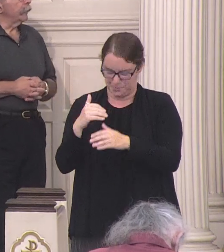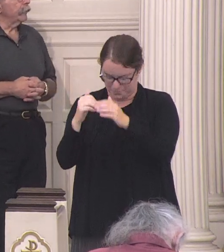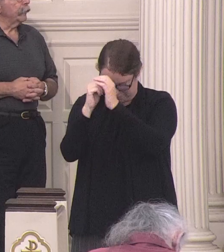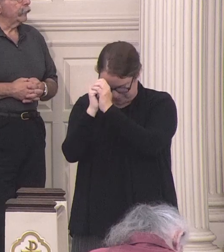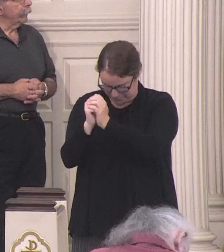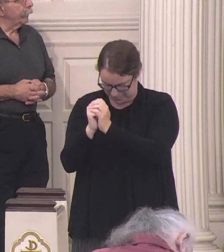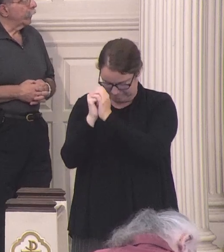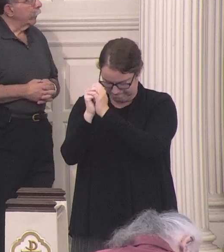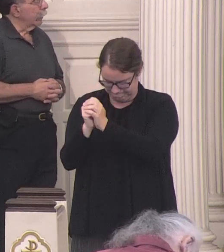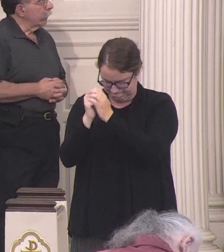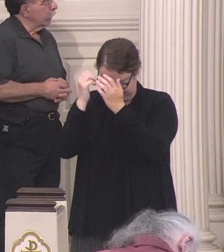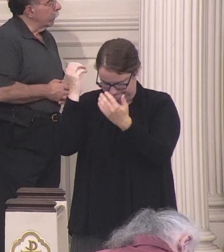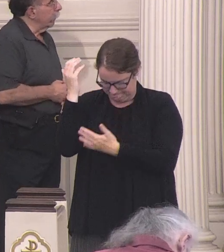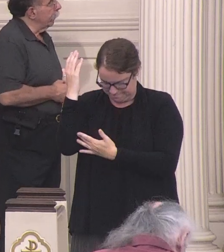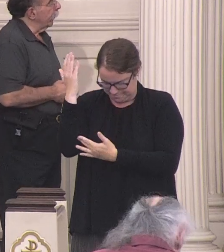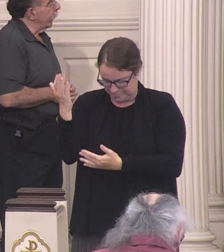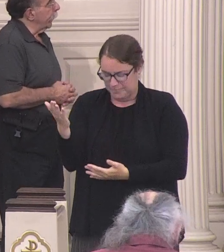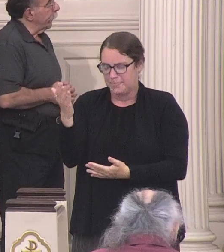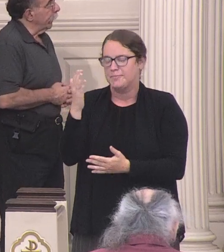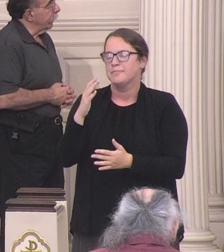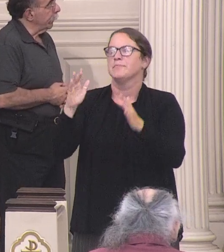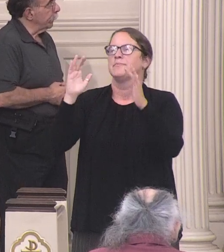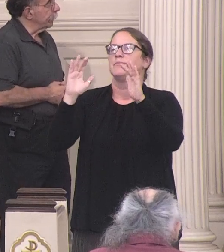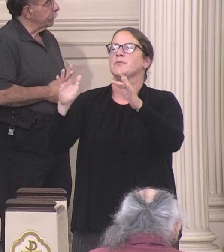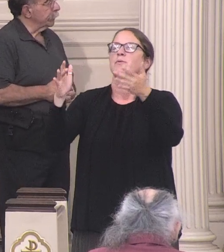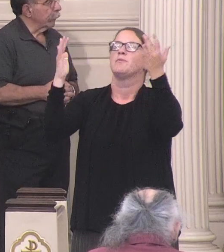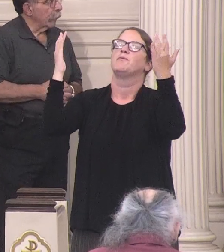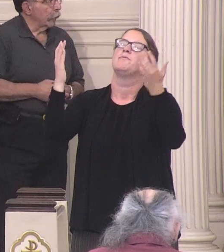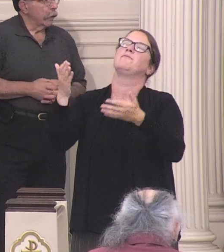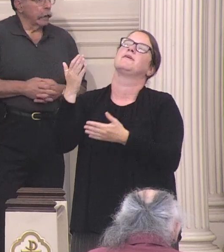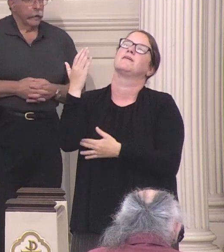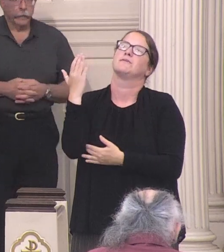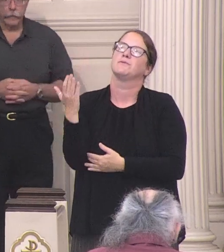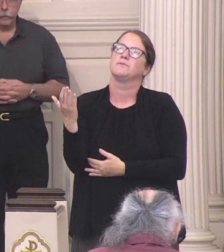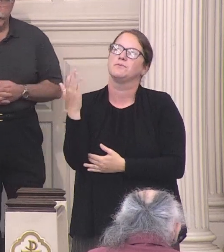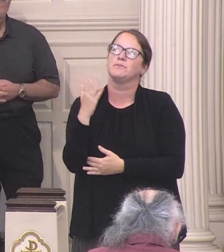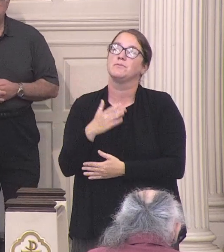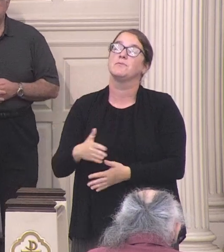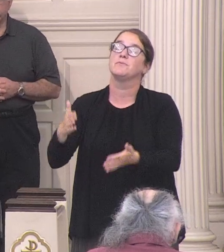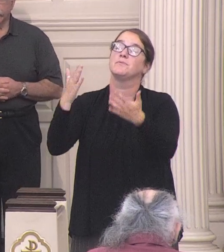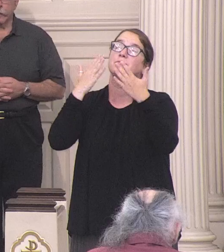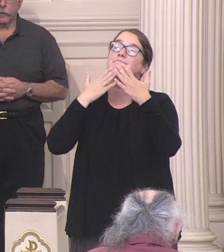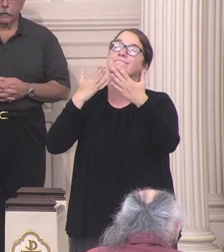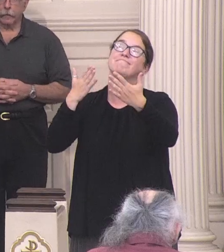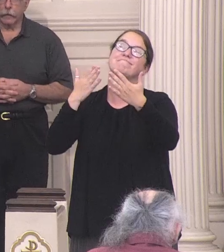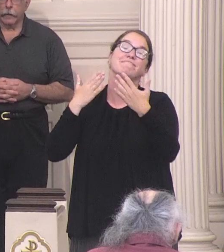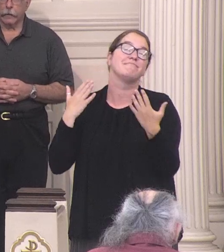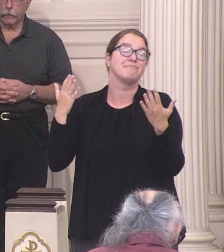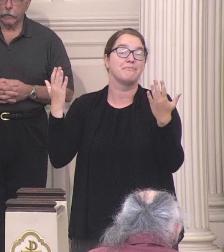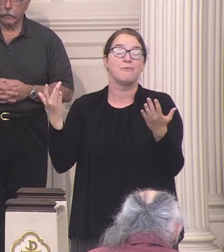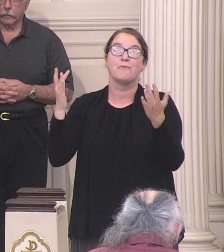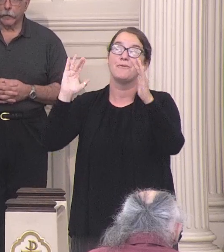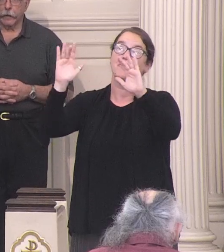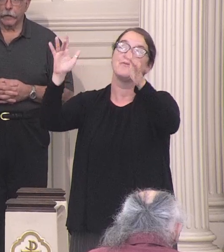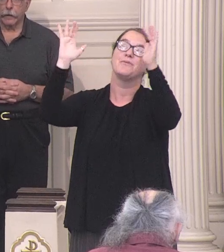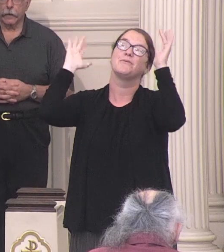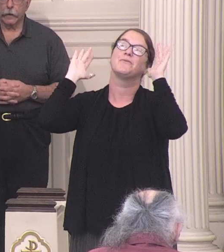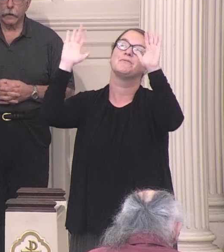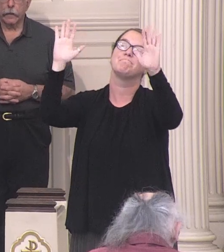you, we glorify you, we give you thanks for your great